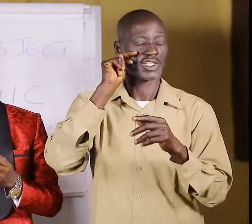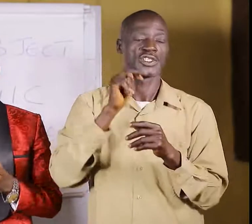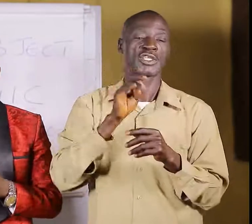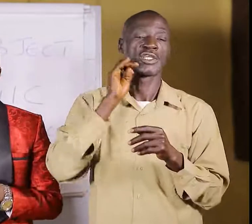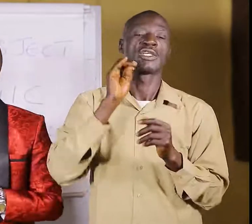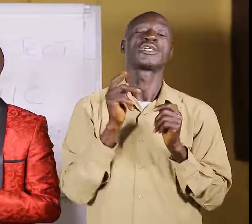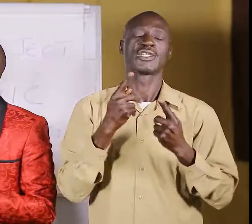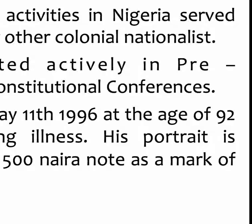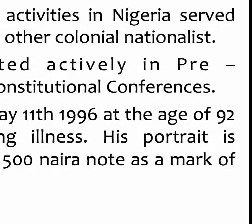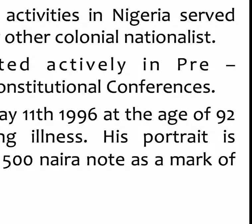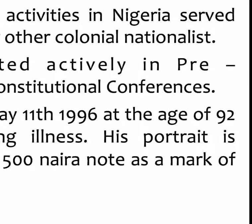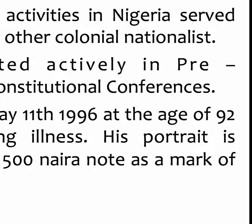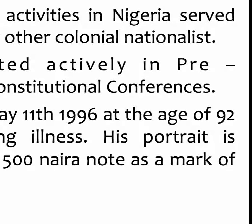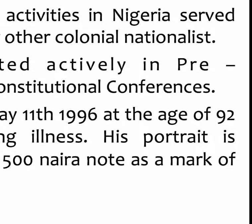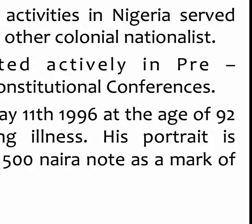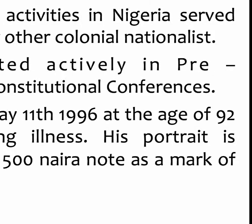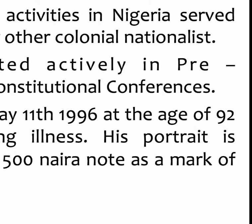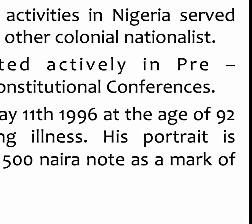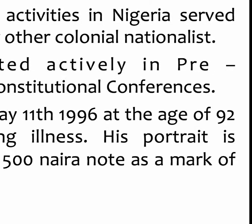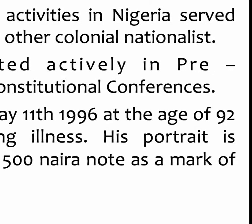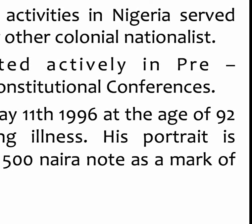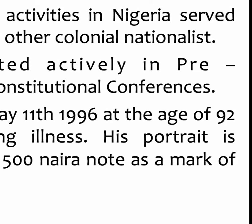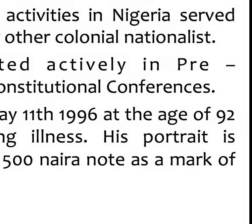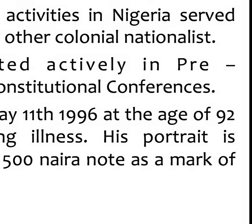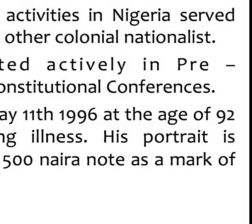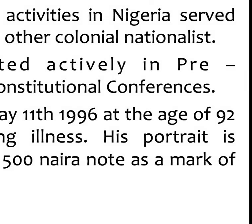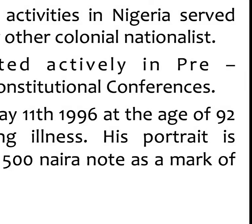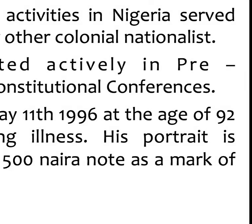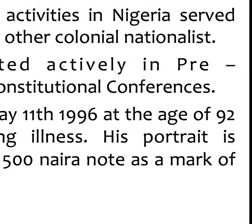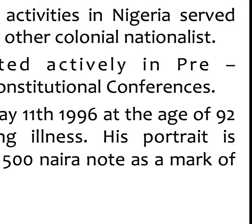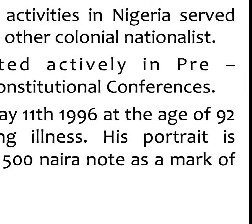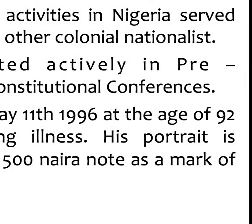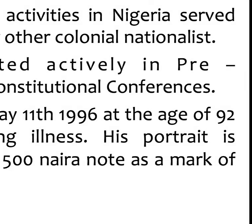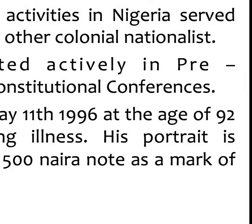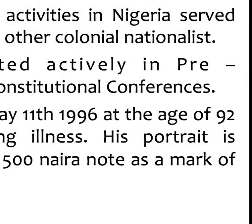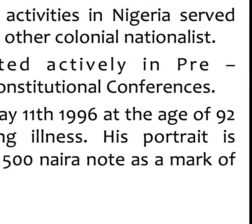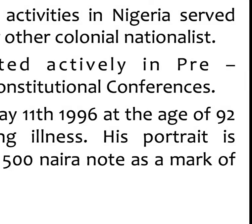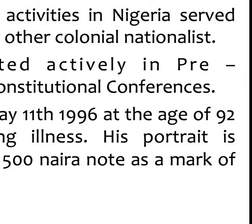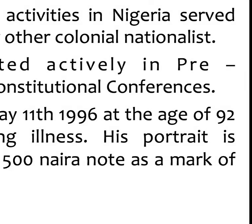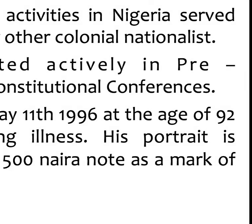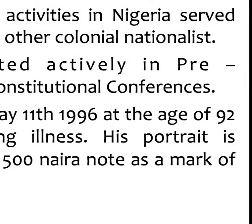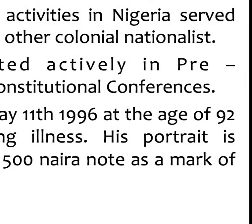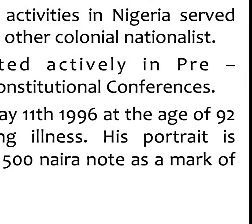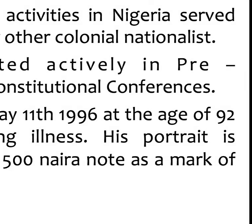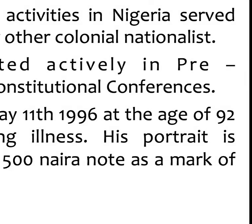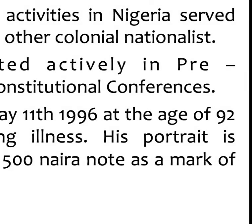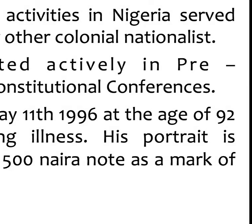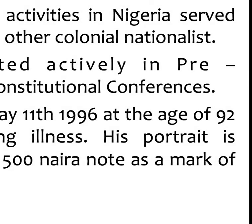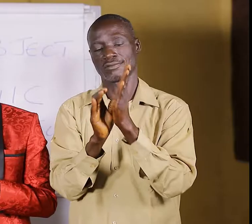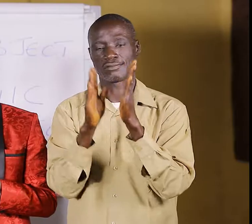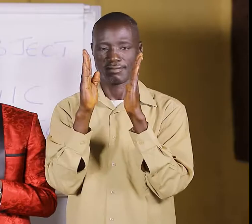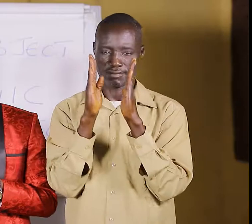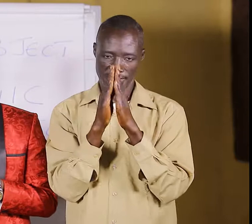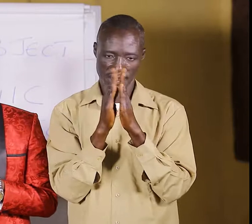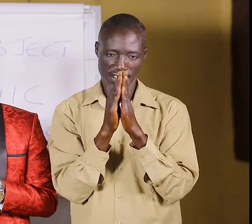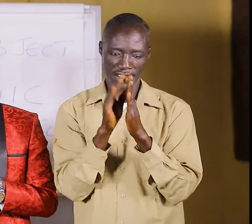young Nigerians. He participated actively in pre-independence constitutional conferences. That is,